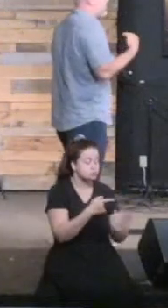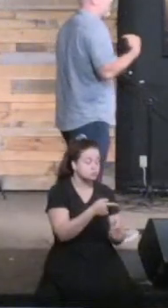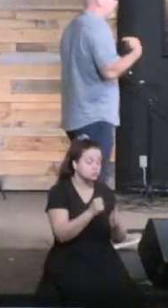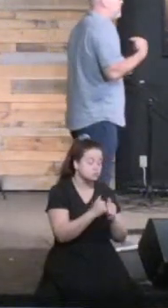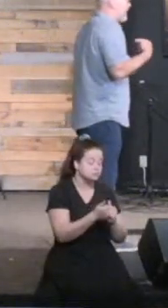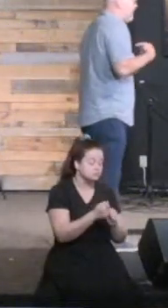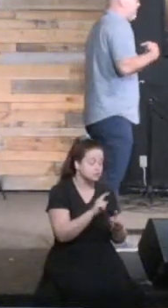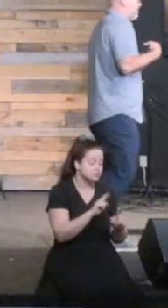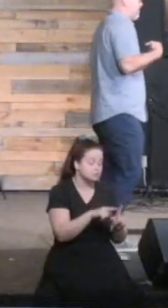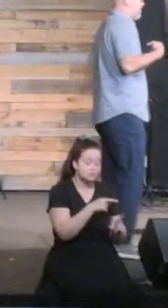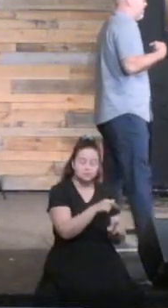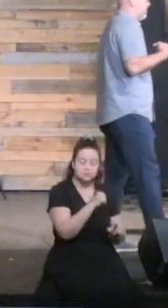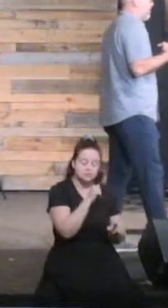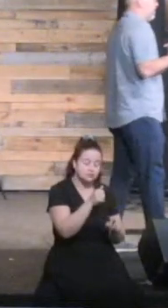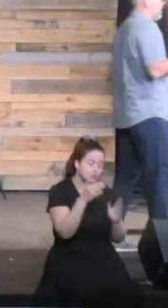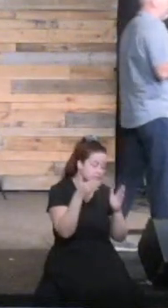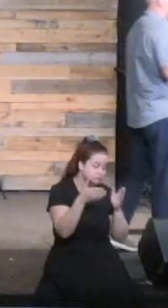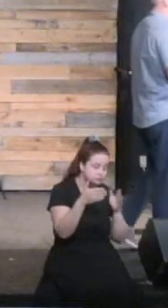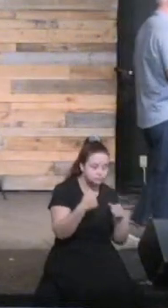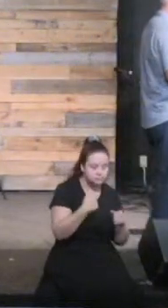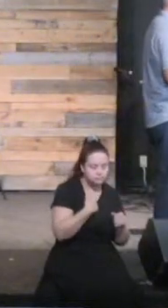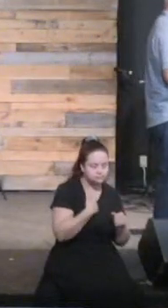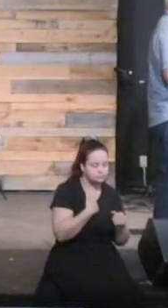but you weren't listening to me